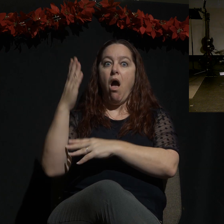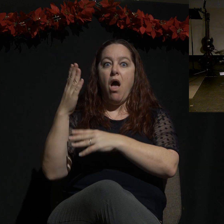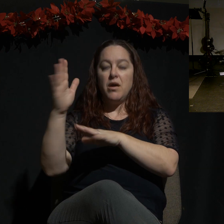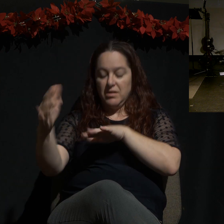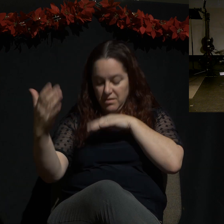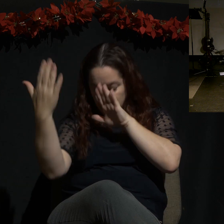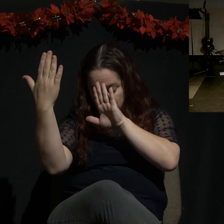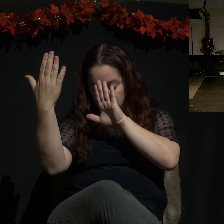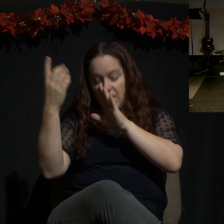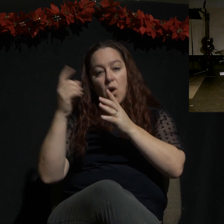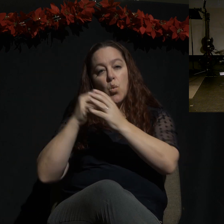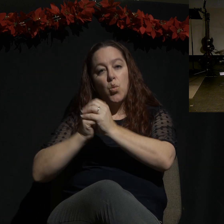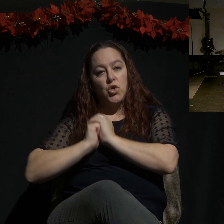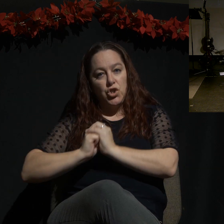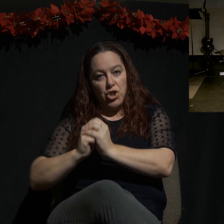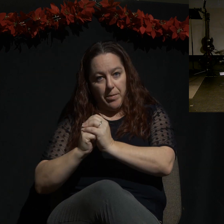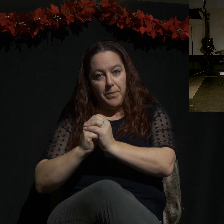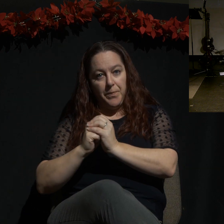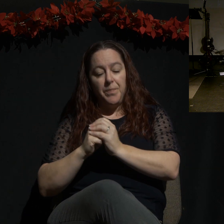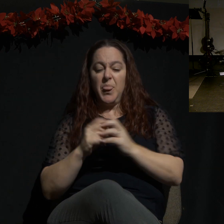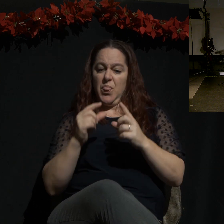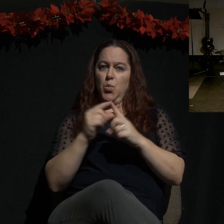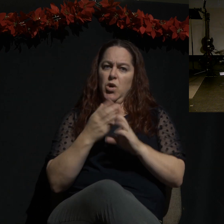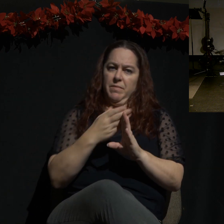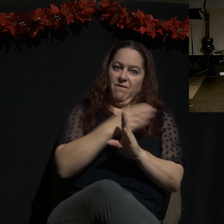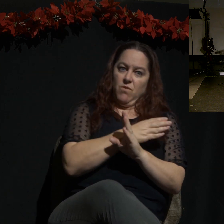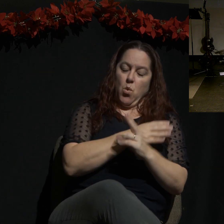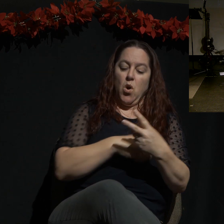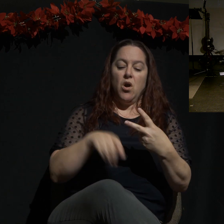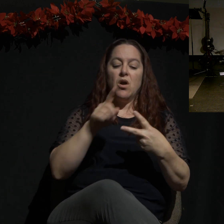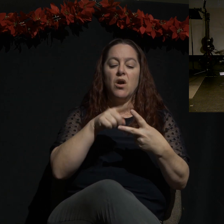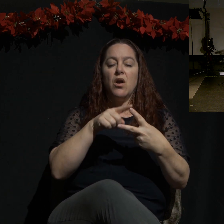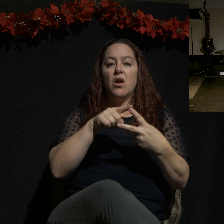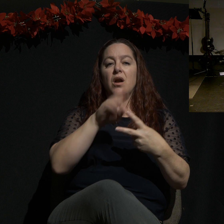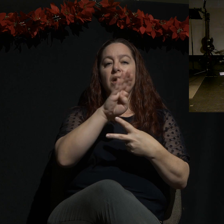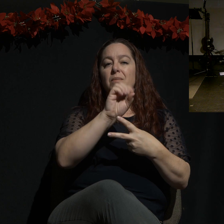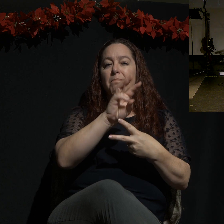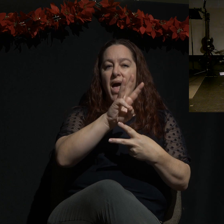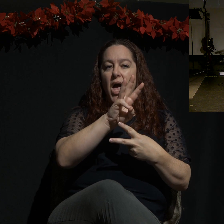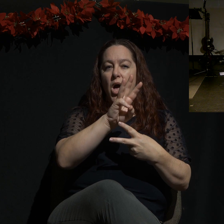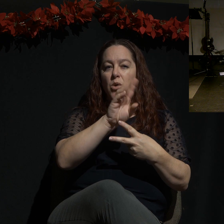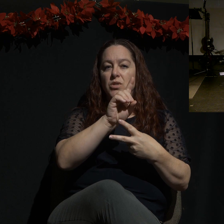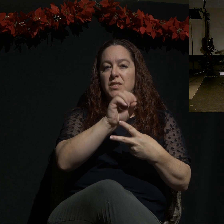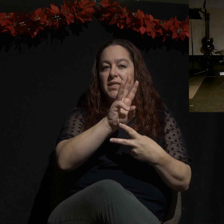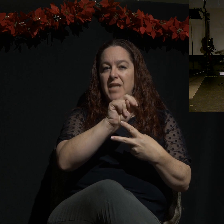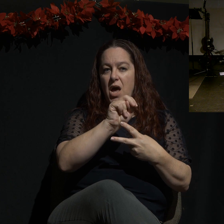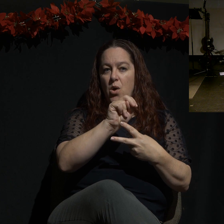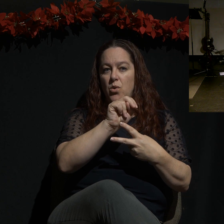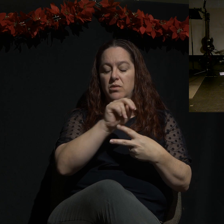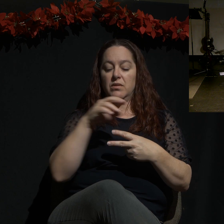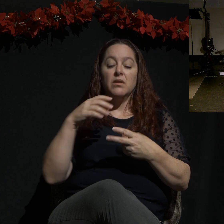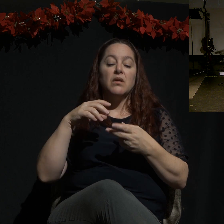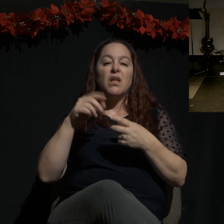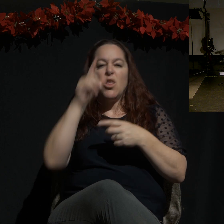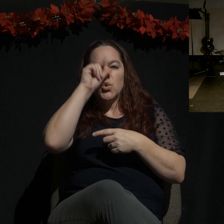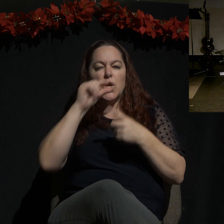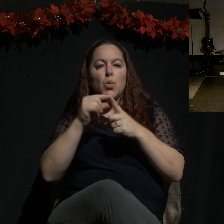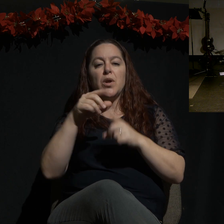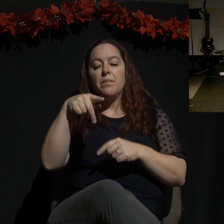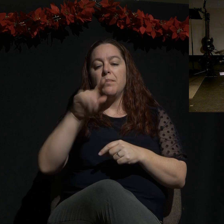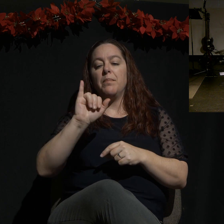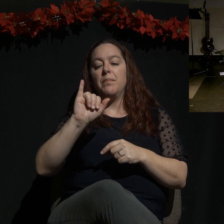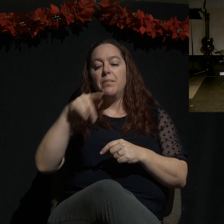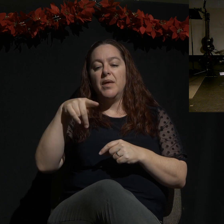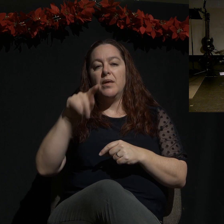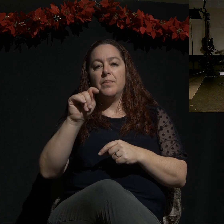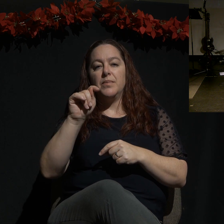so the word right before that, which they translate as to bow down, is pipto. And that's